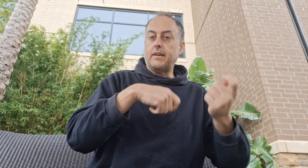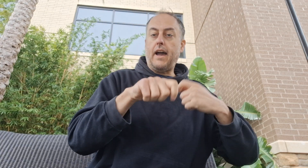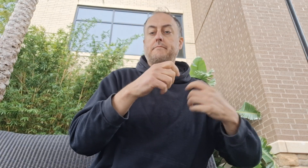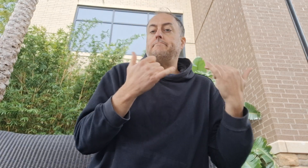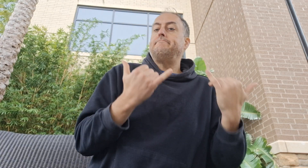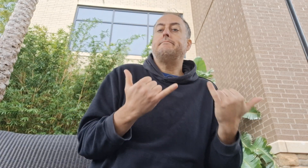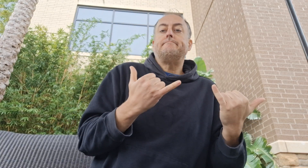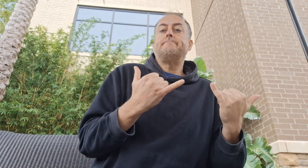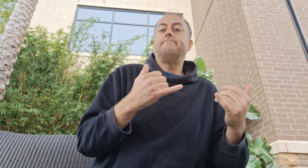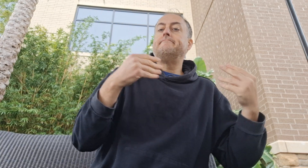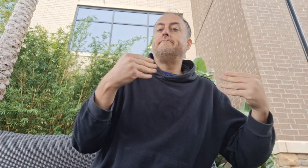sign.